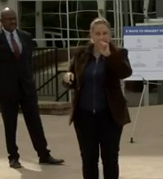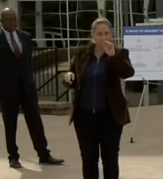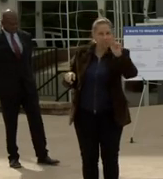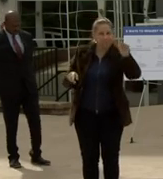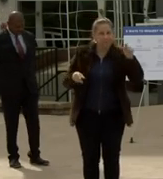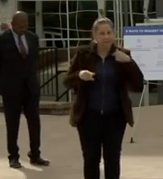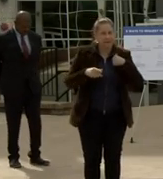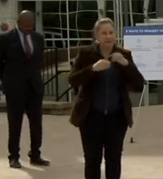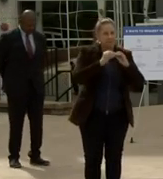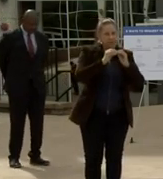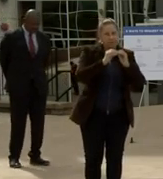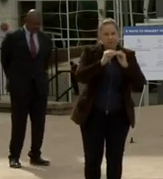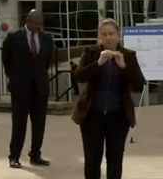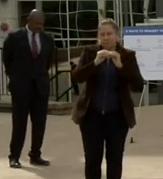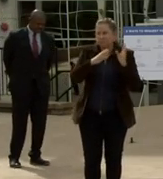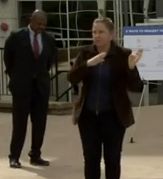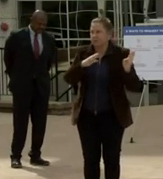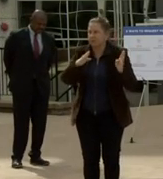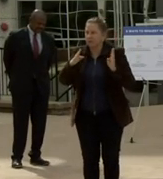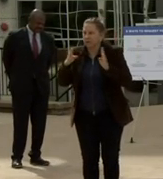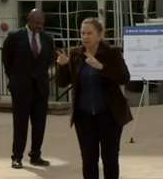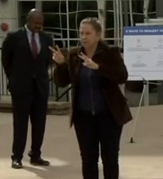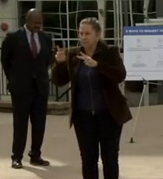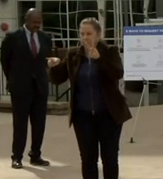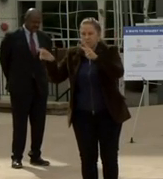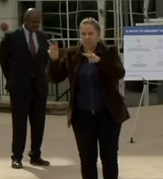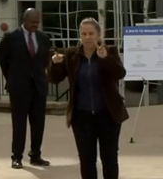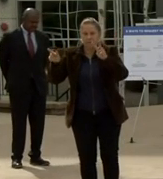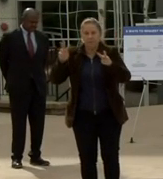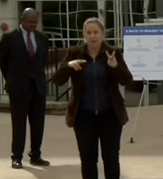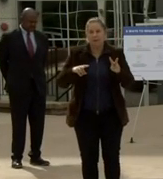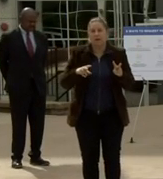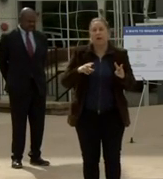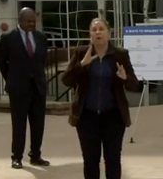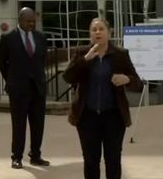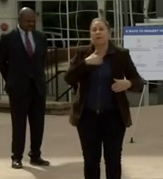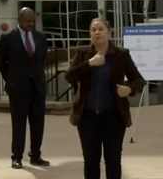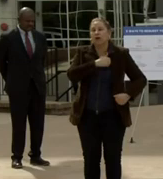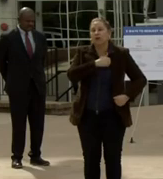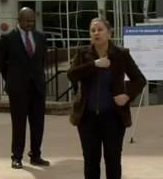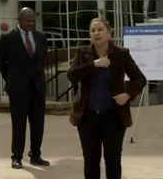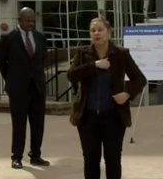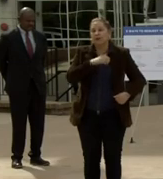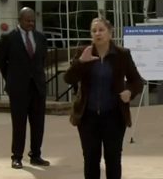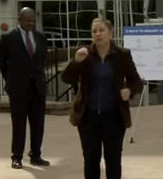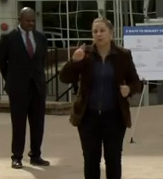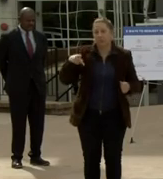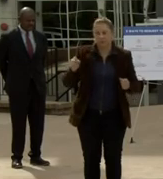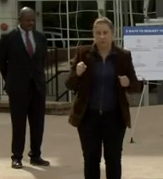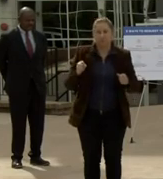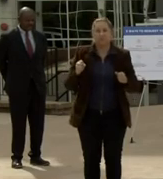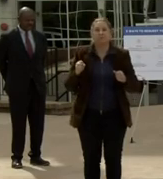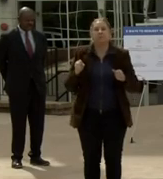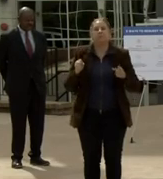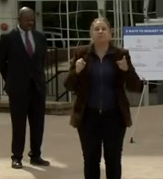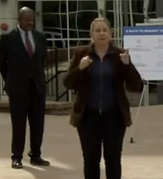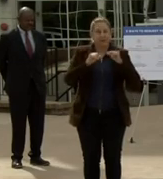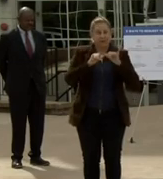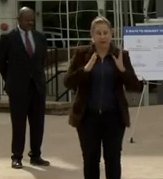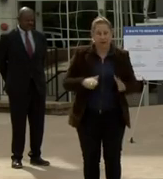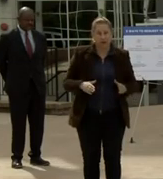right now. We will have the assistance of the Army Corps of Engineers, as I explained, were with us last